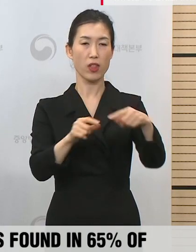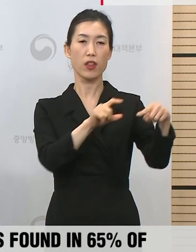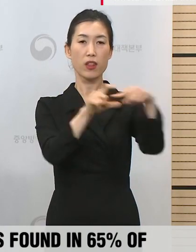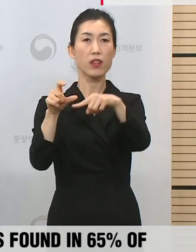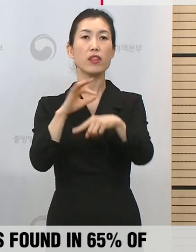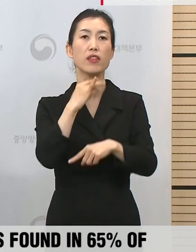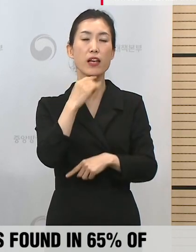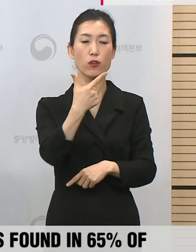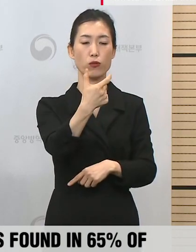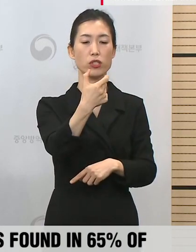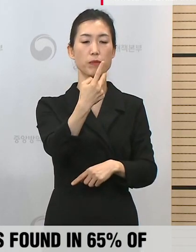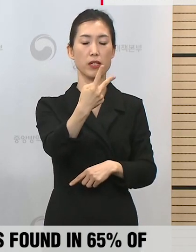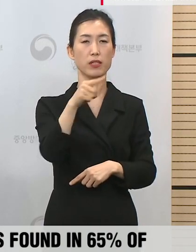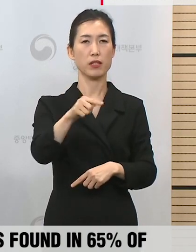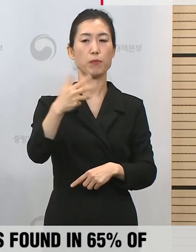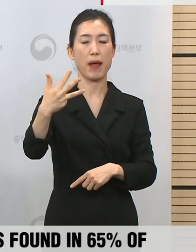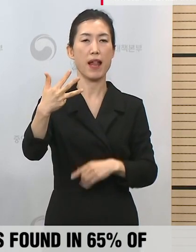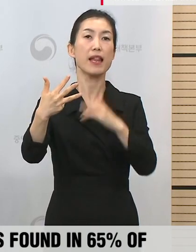57 cases, and